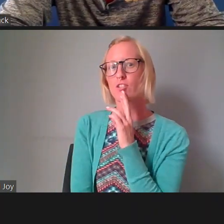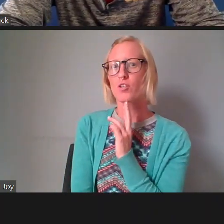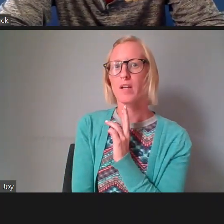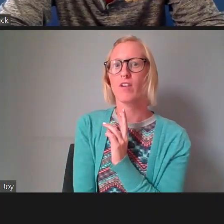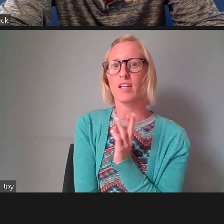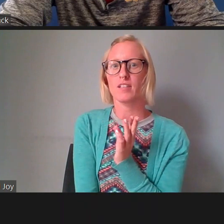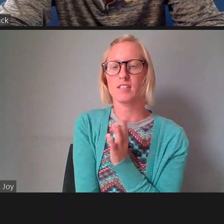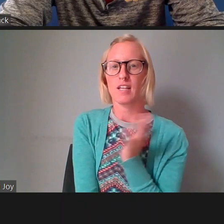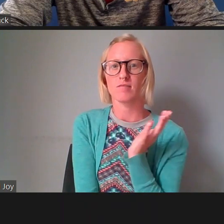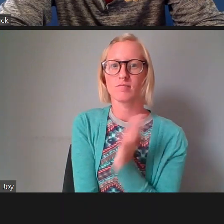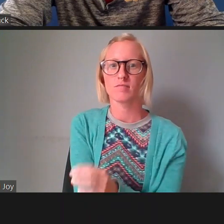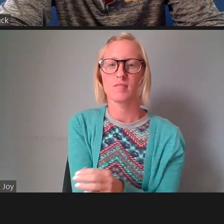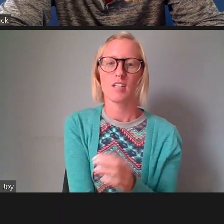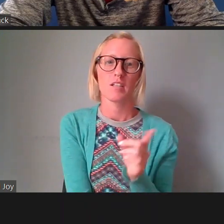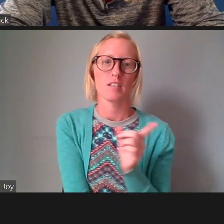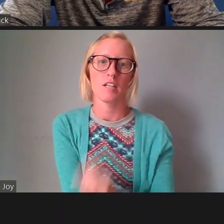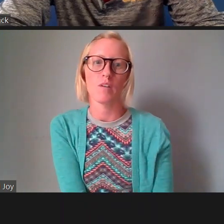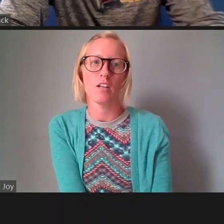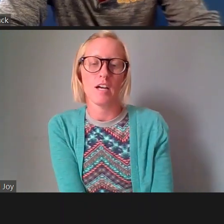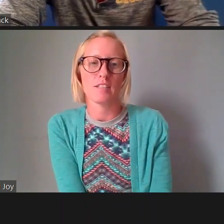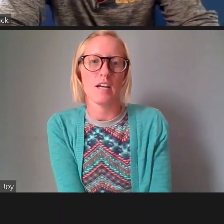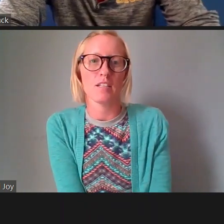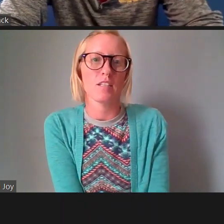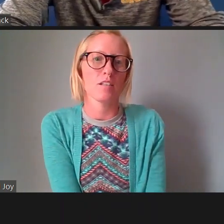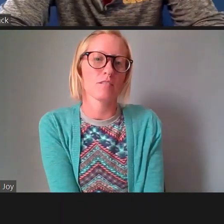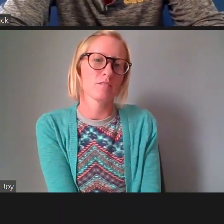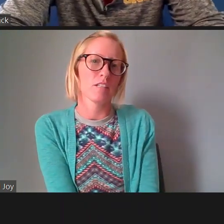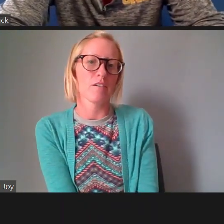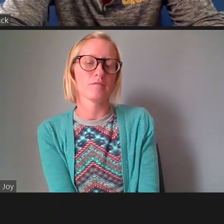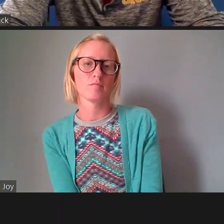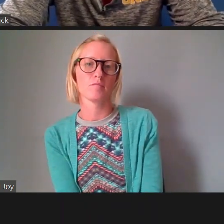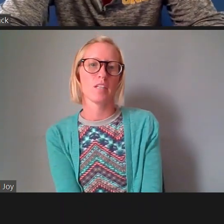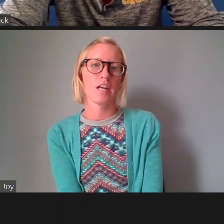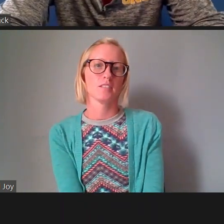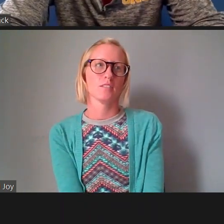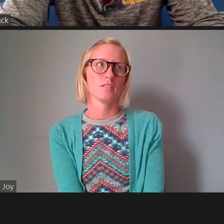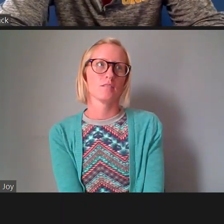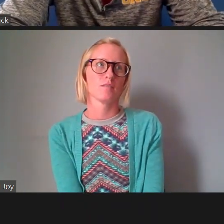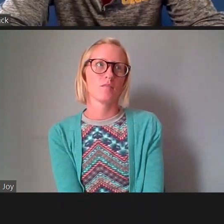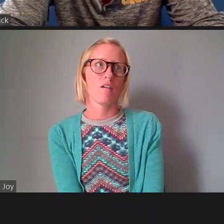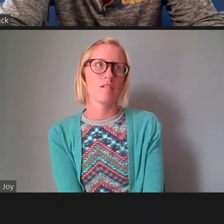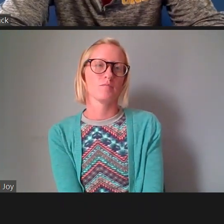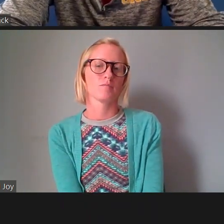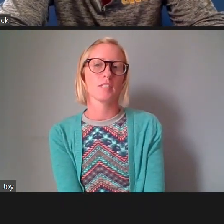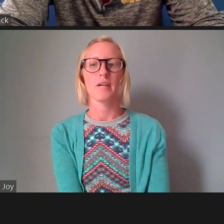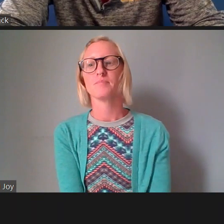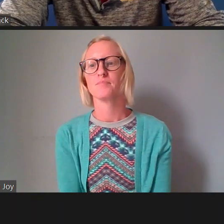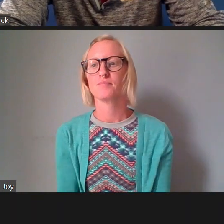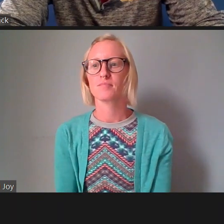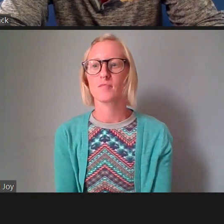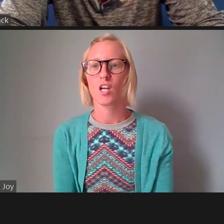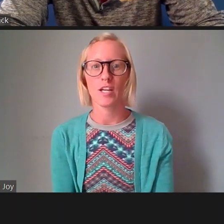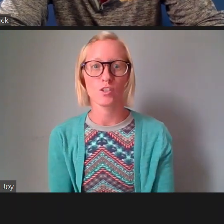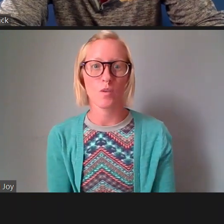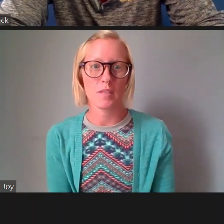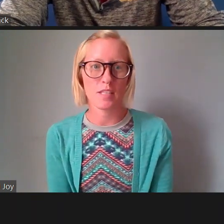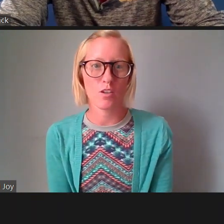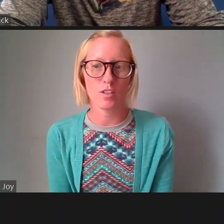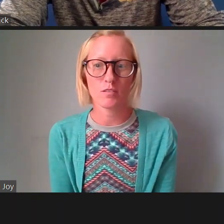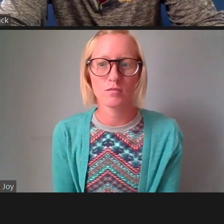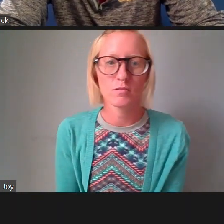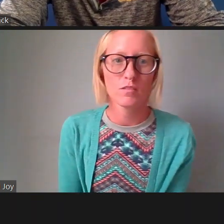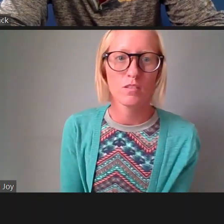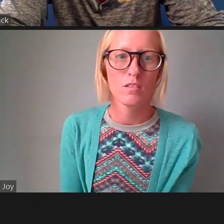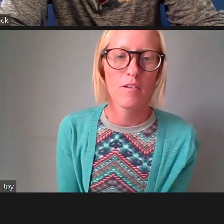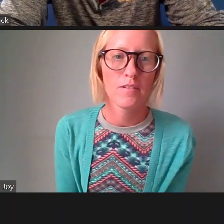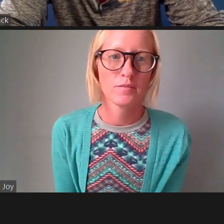so I'll just go to my right and I'll ask that because yeah. Okay. Okay. Yeah, I'm sure that's fine. All right, do you want me to take